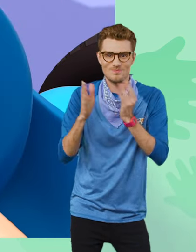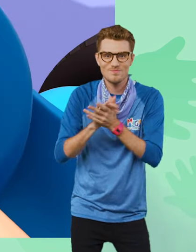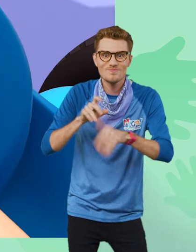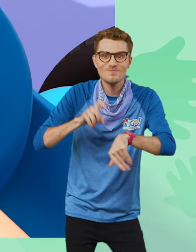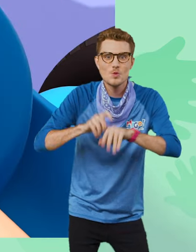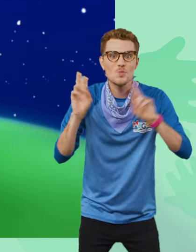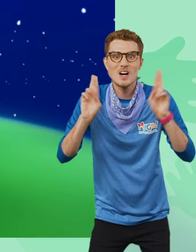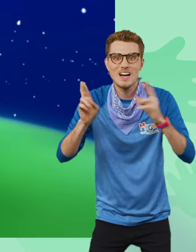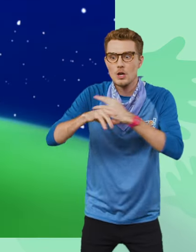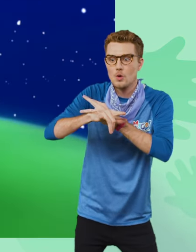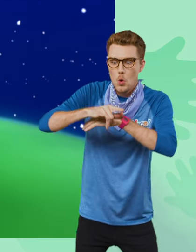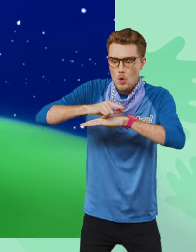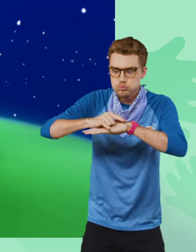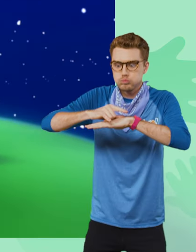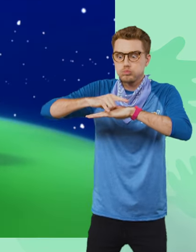planet size.